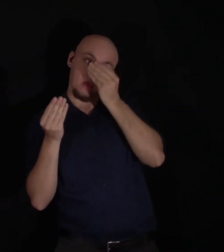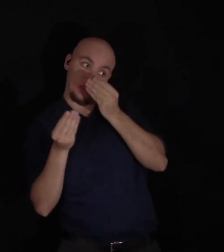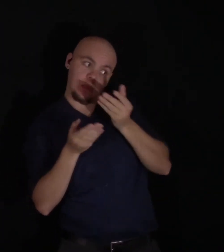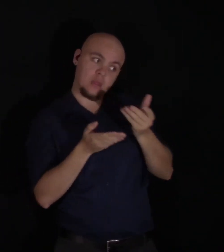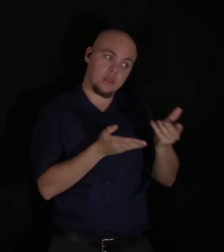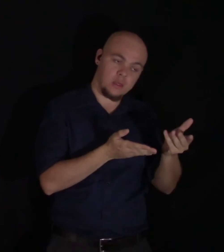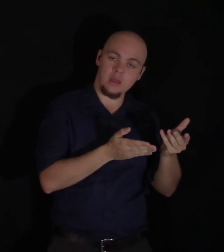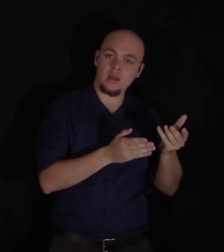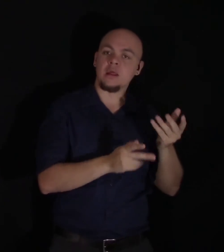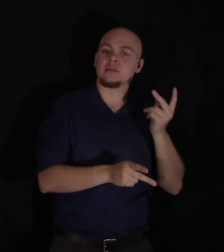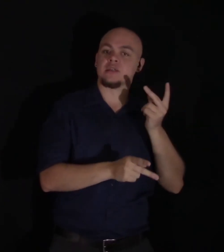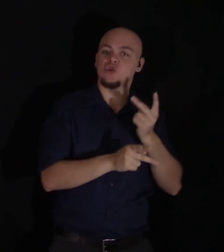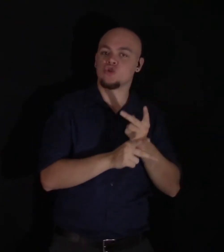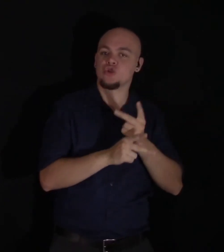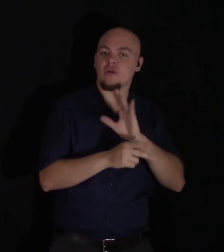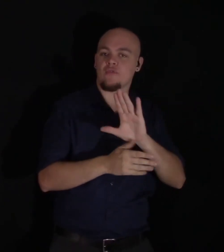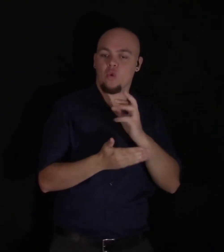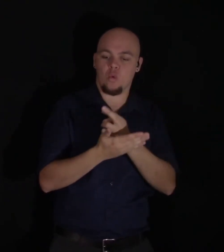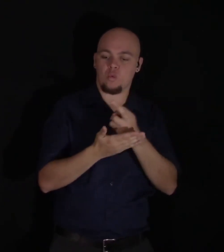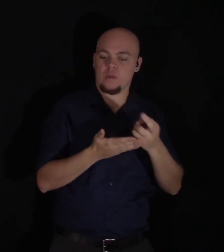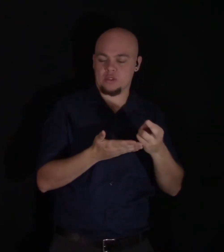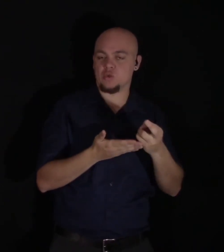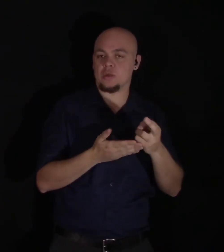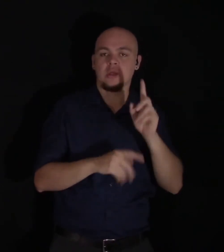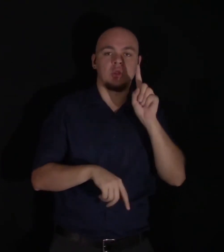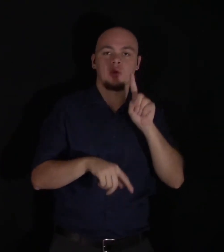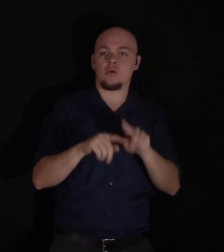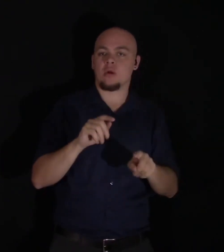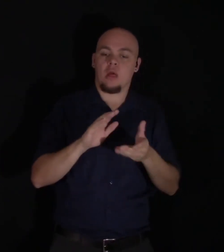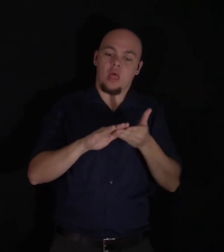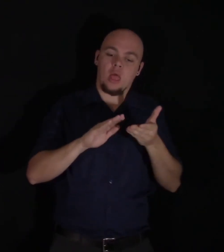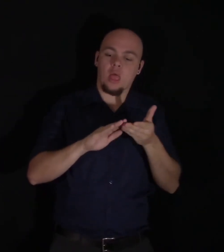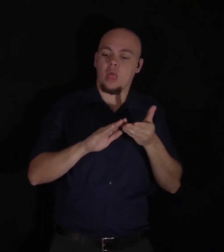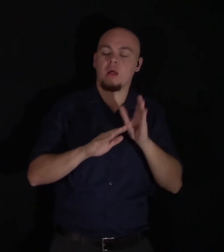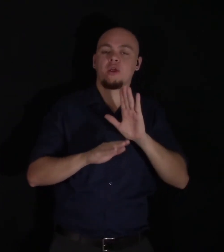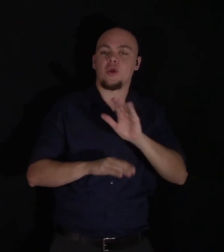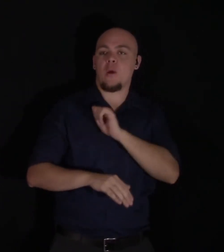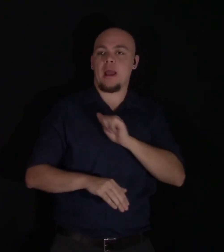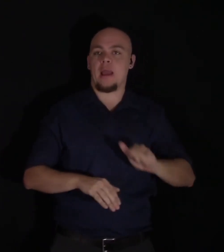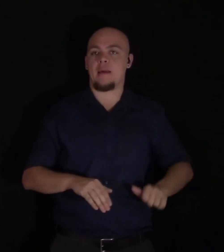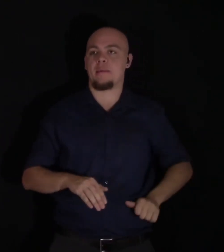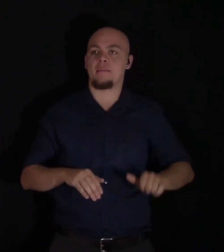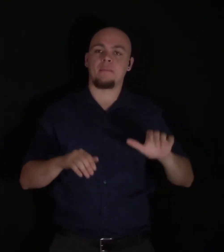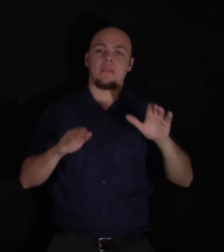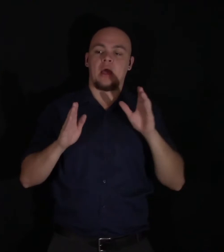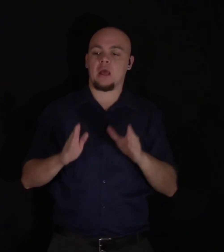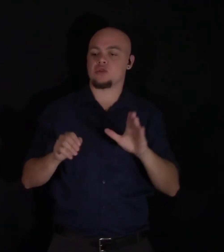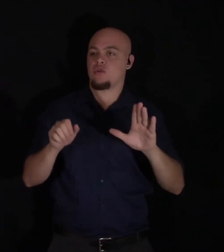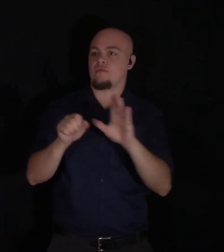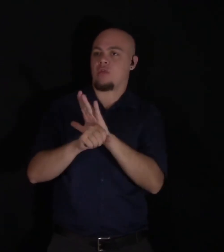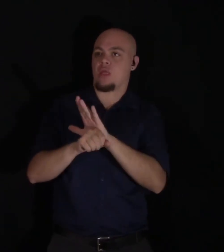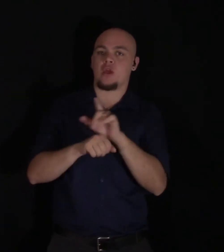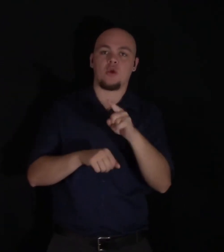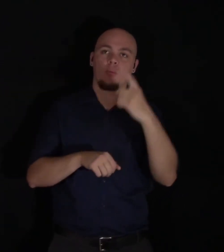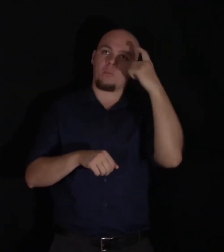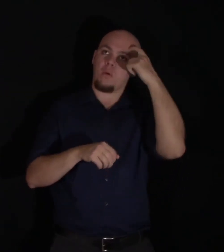to conserve resources. You can't possibly run your day with your ambassadors in full gear. You would fry your